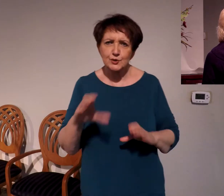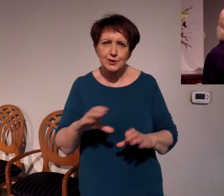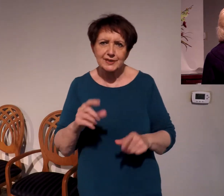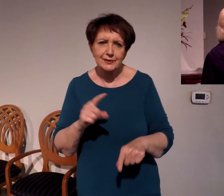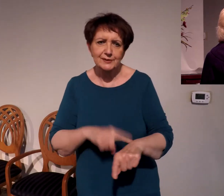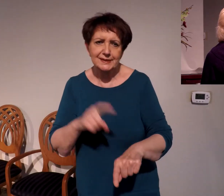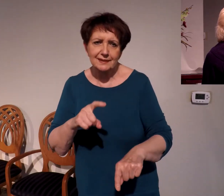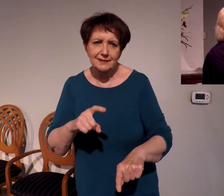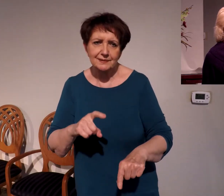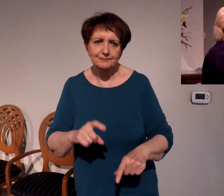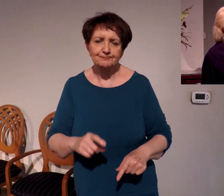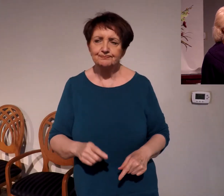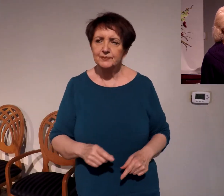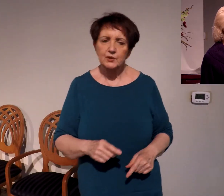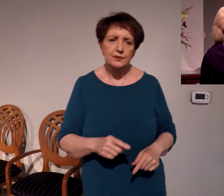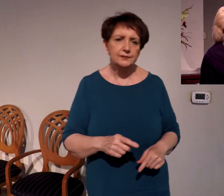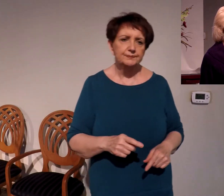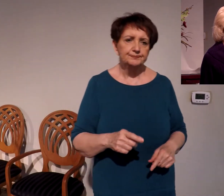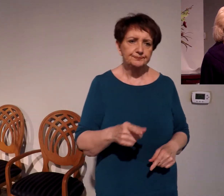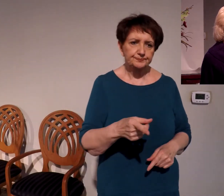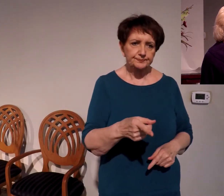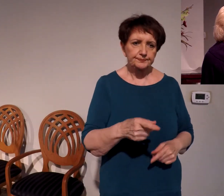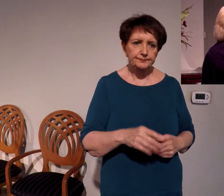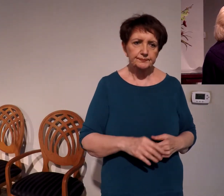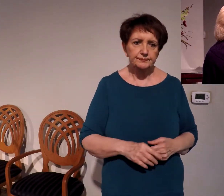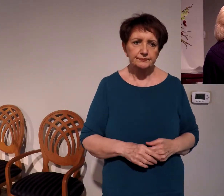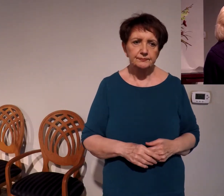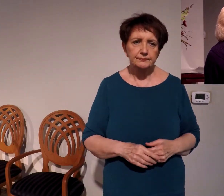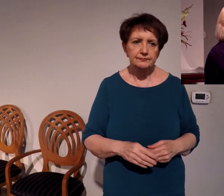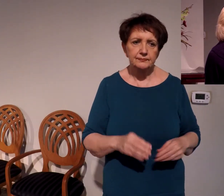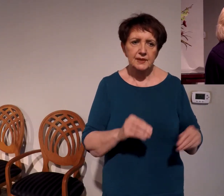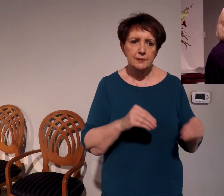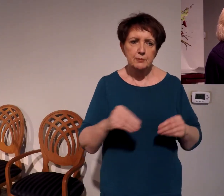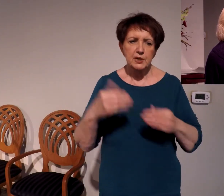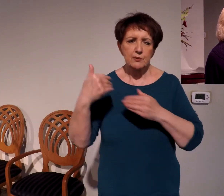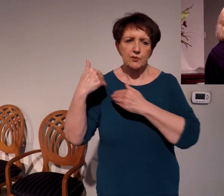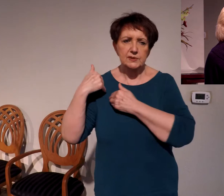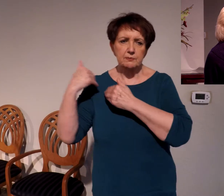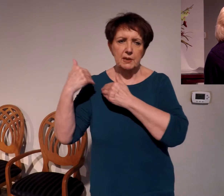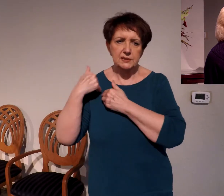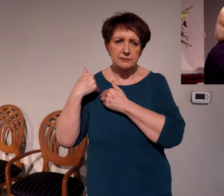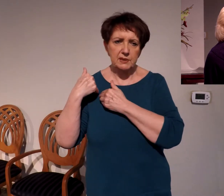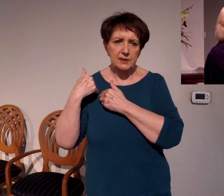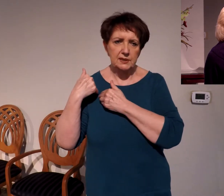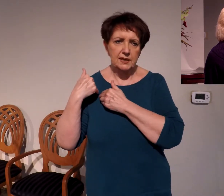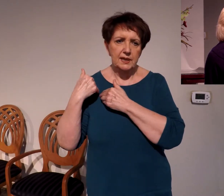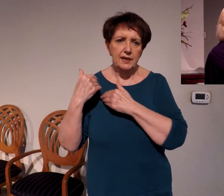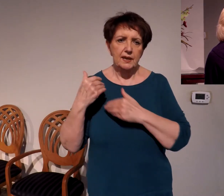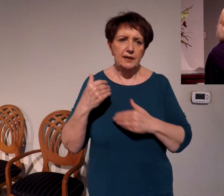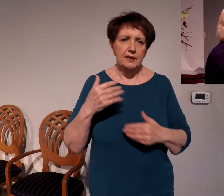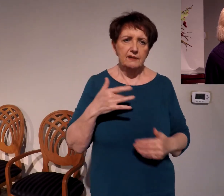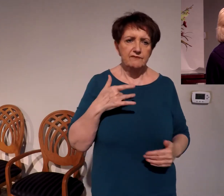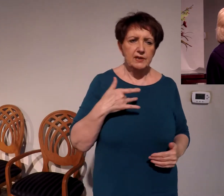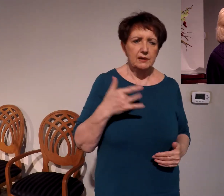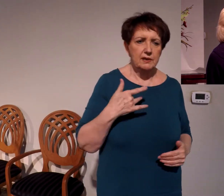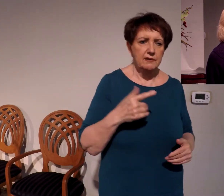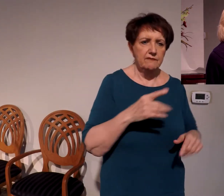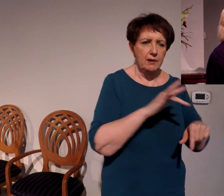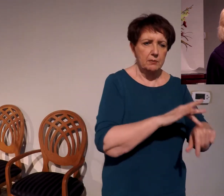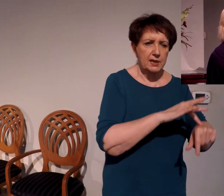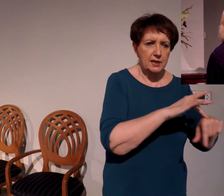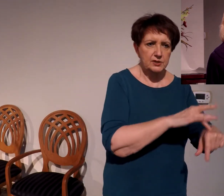Guilt for taking time for yourself. Putting responsibility and feeling of obligation